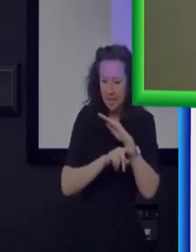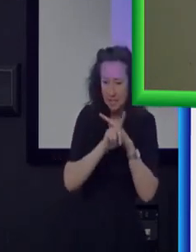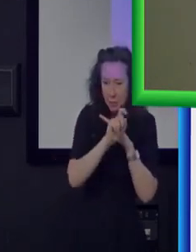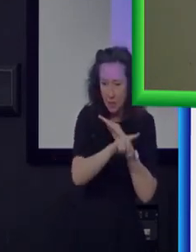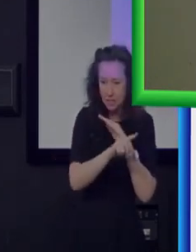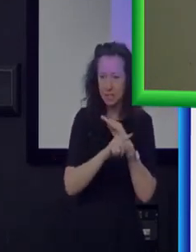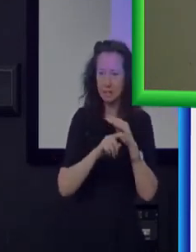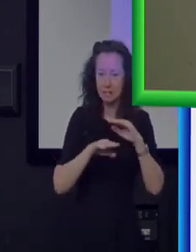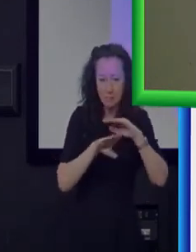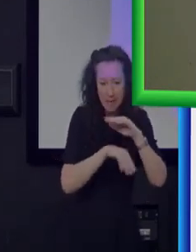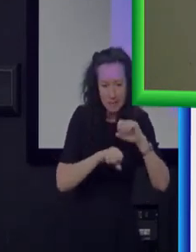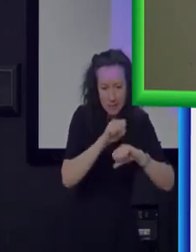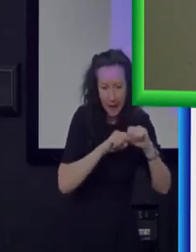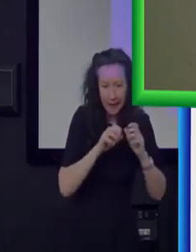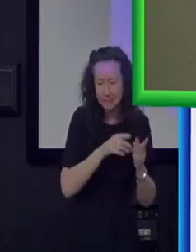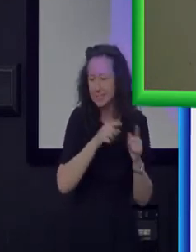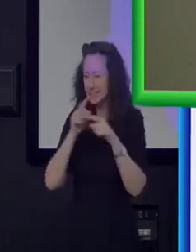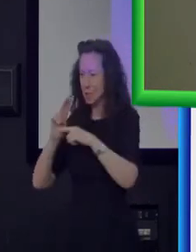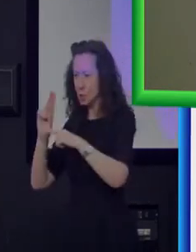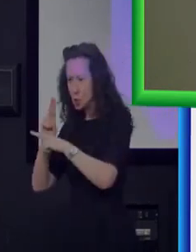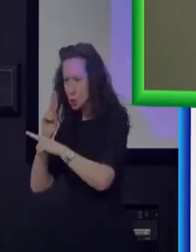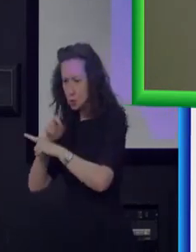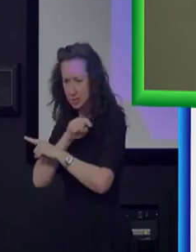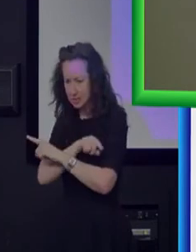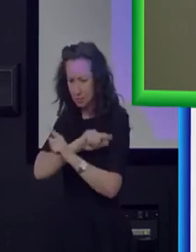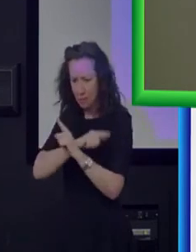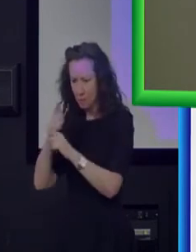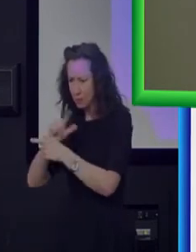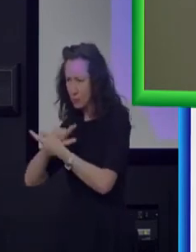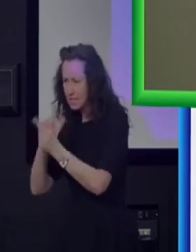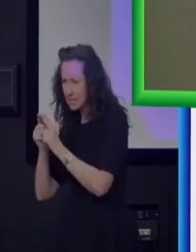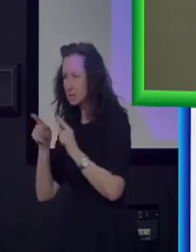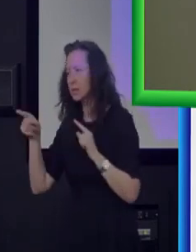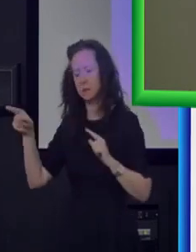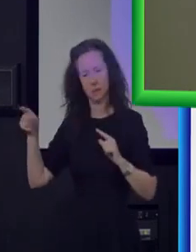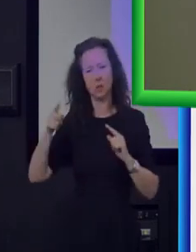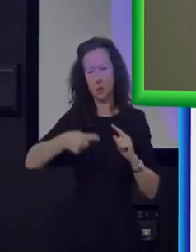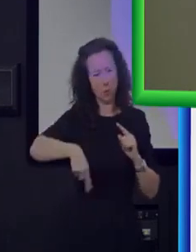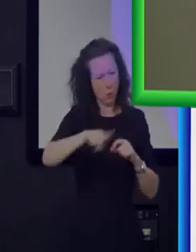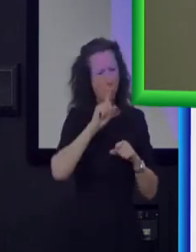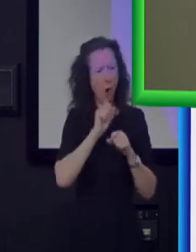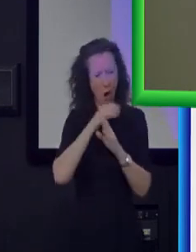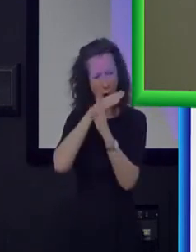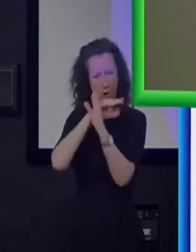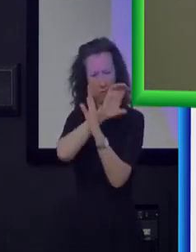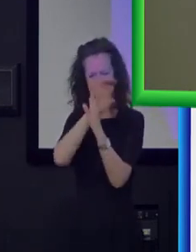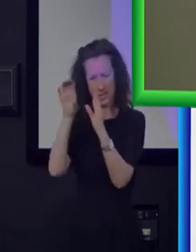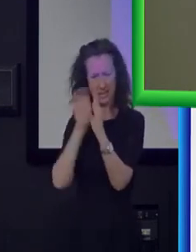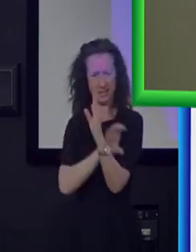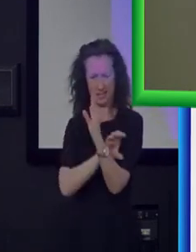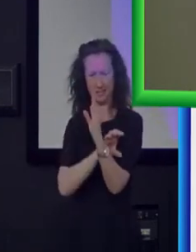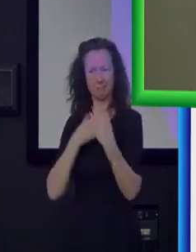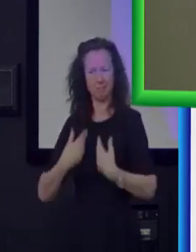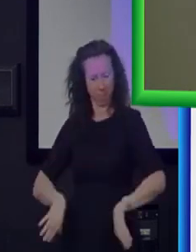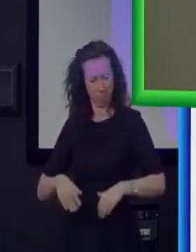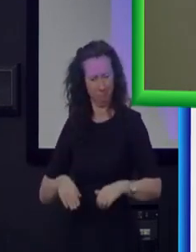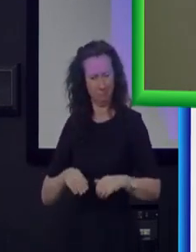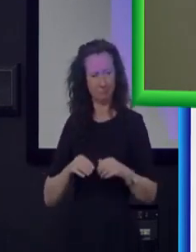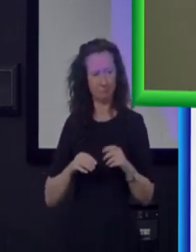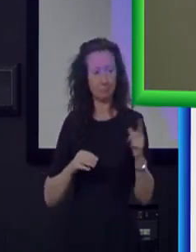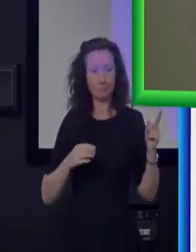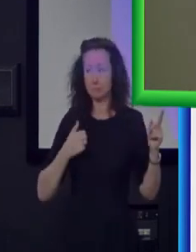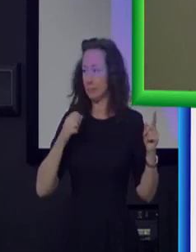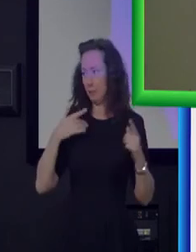use. And You guys are definitely doing that. we're very excited. Thank you. This is great. Does anyone else want